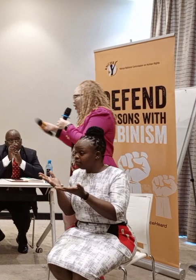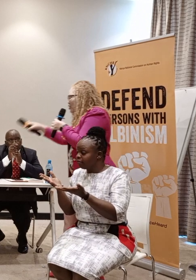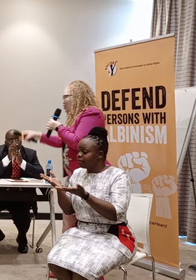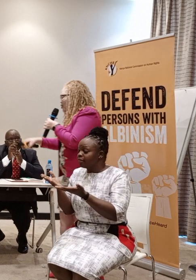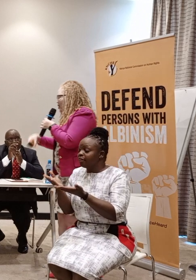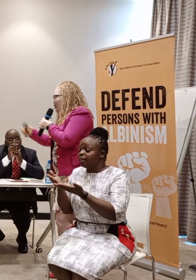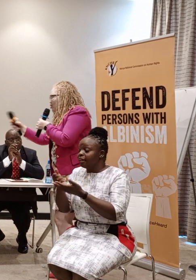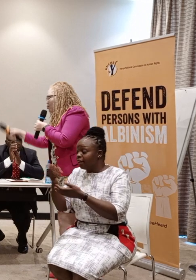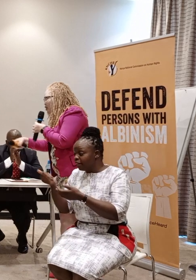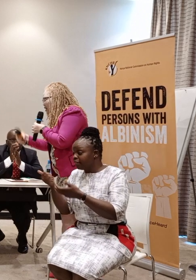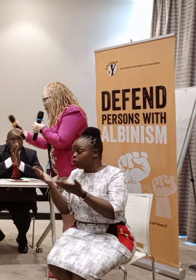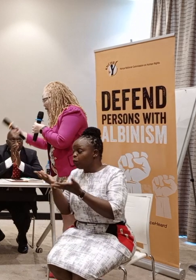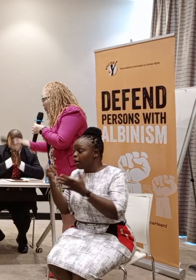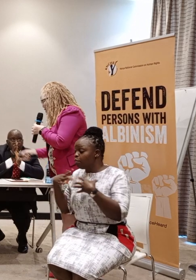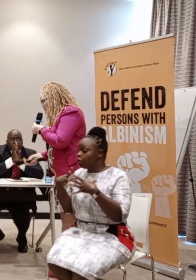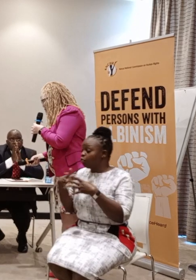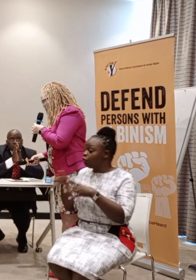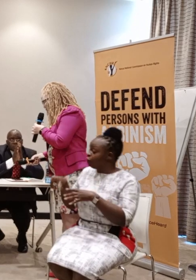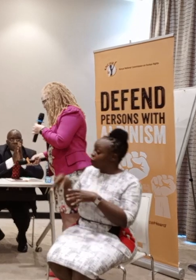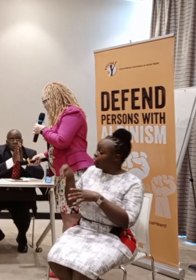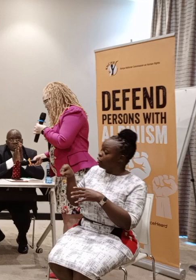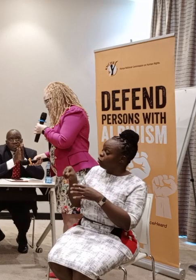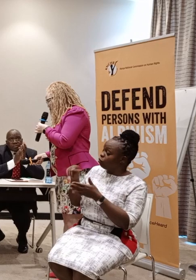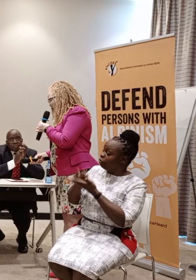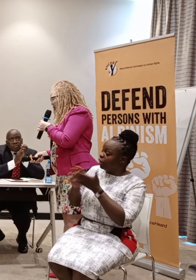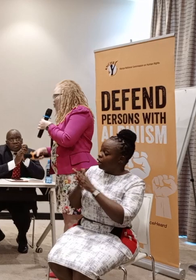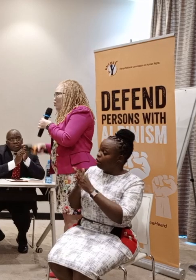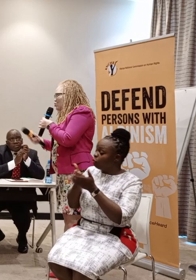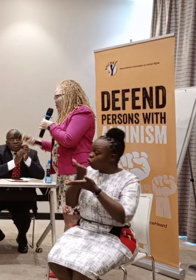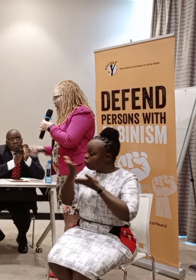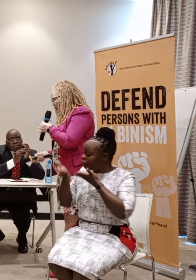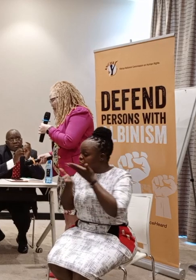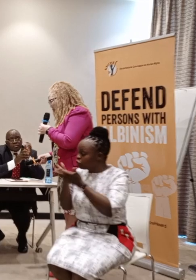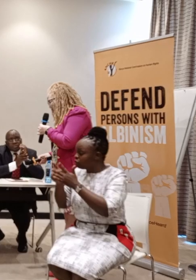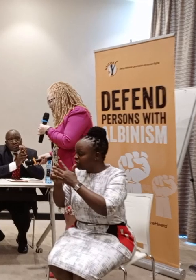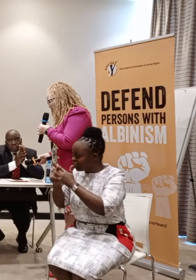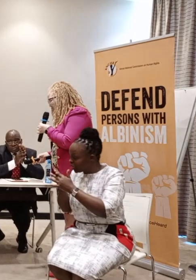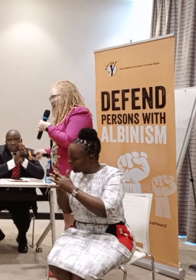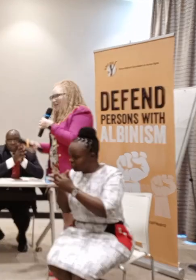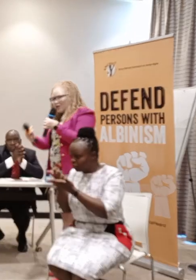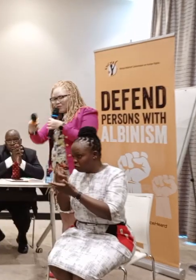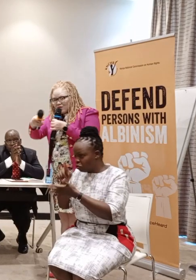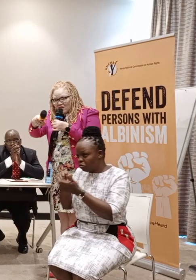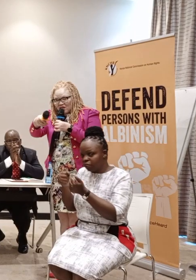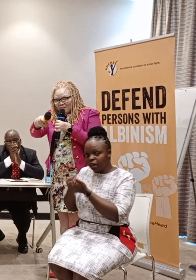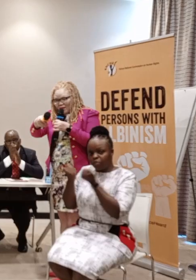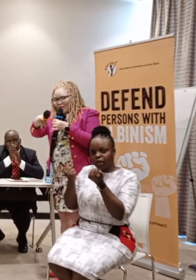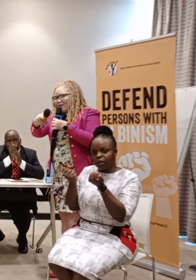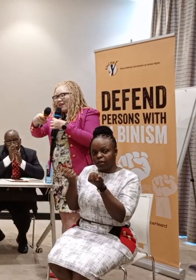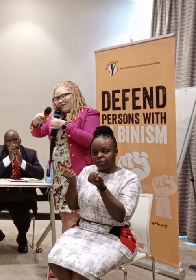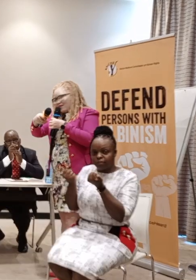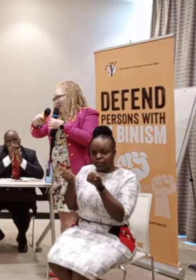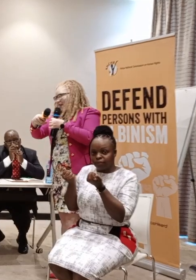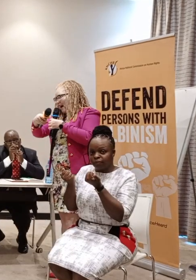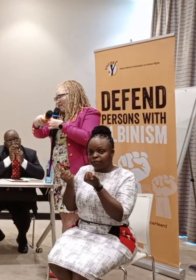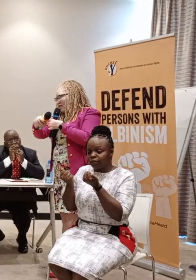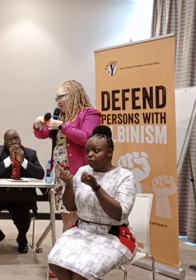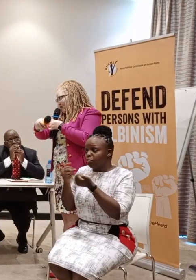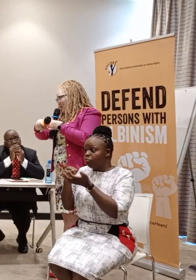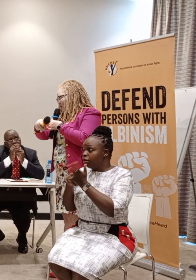people find you and you became a conversation starter, what would have happened? He wouldn't have been